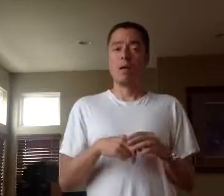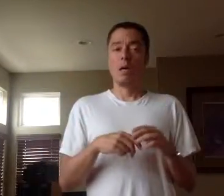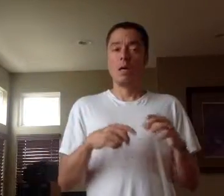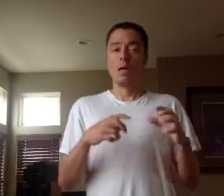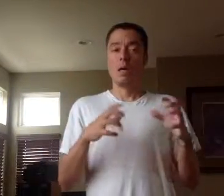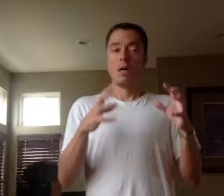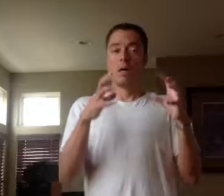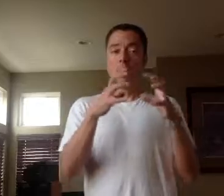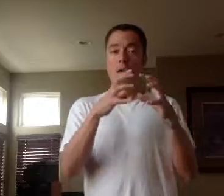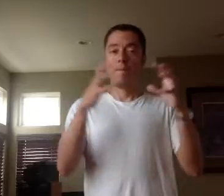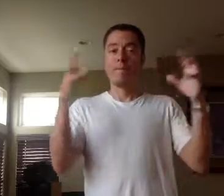much,